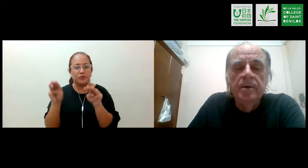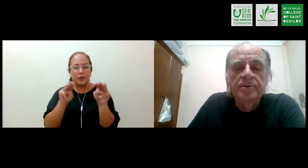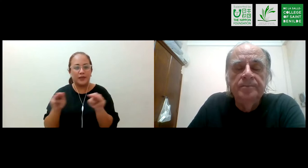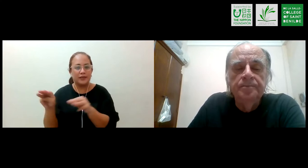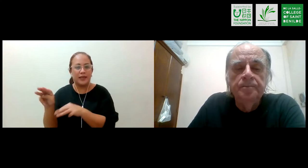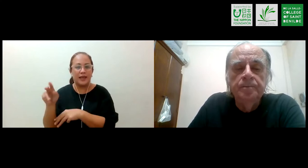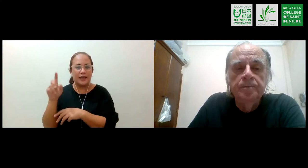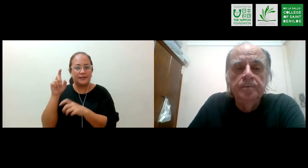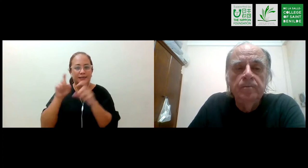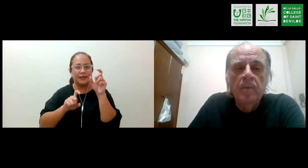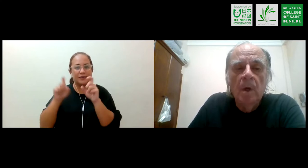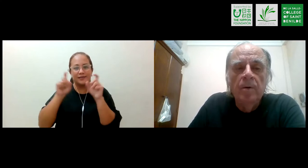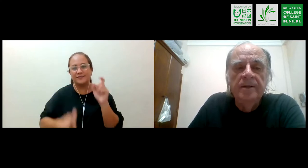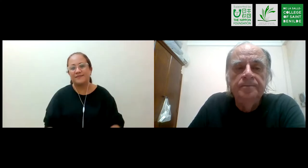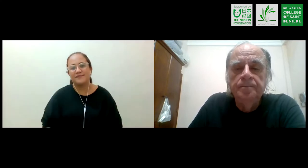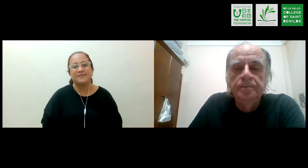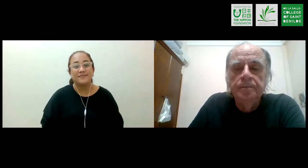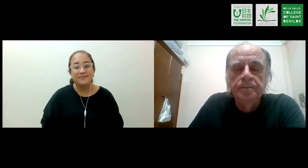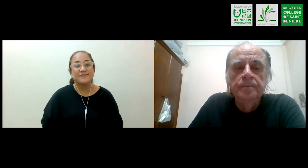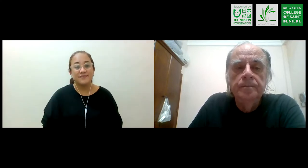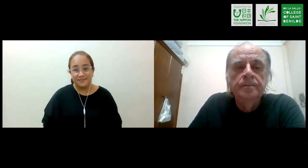non-manual expression. Okay?